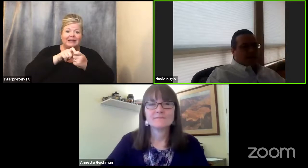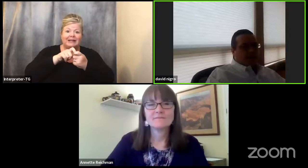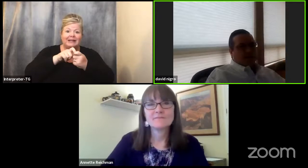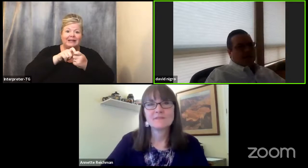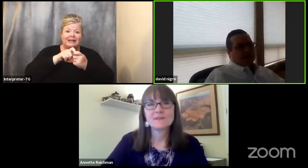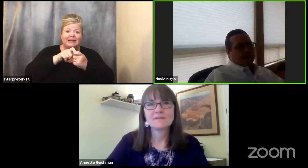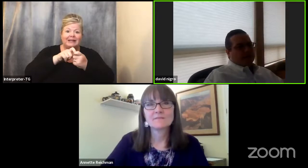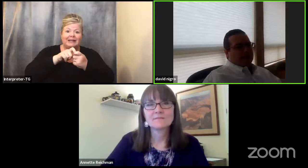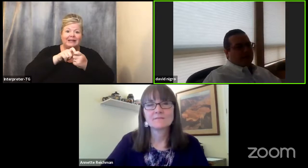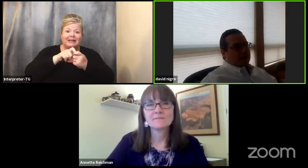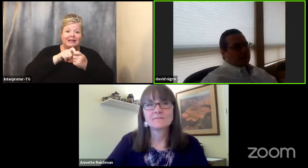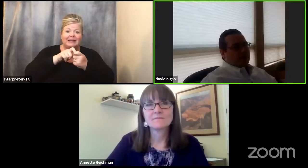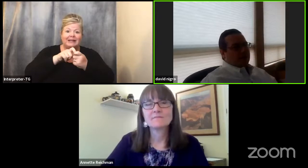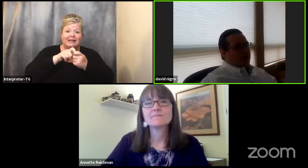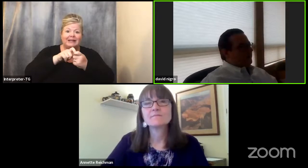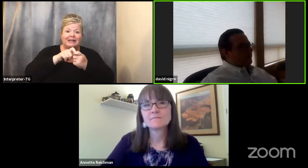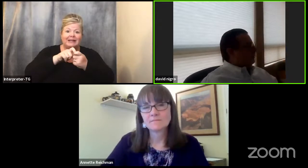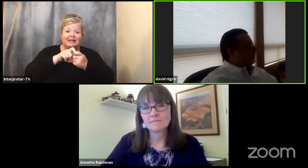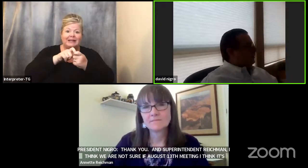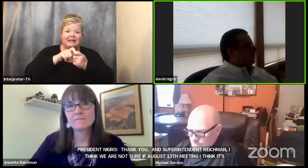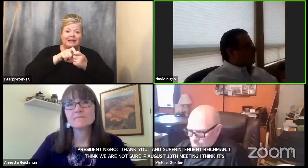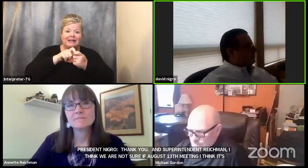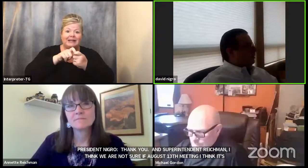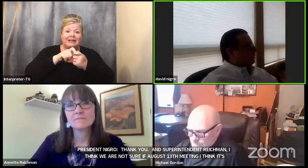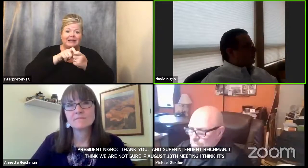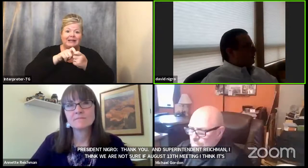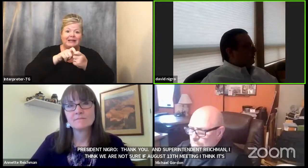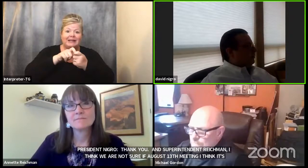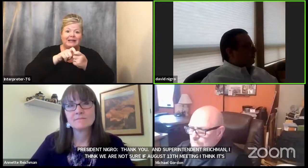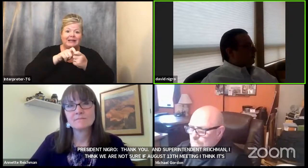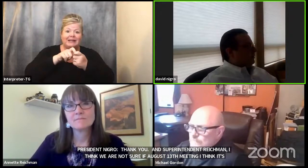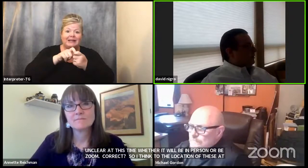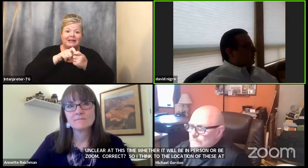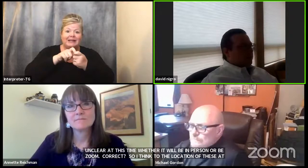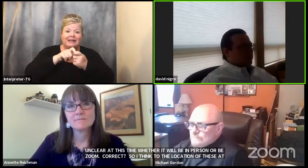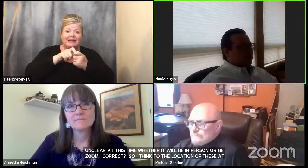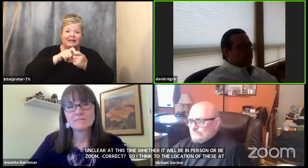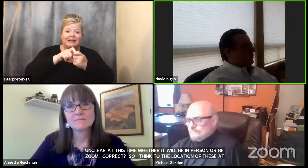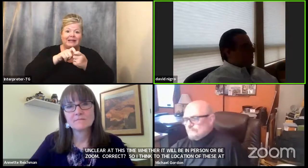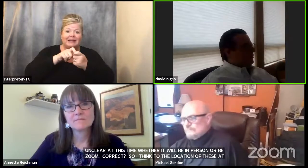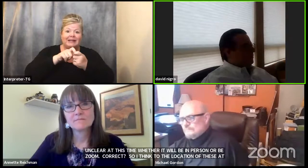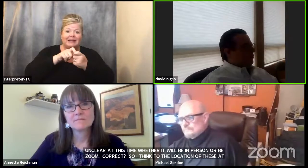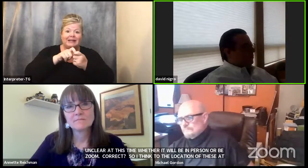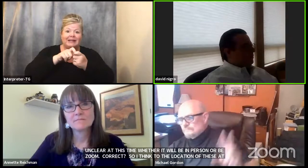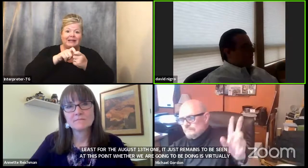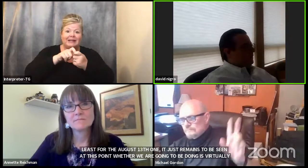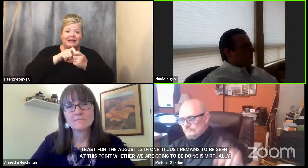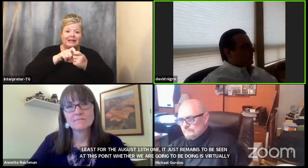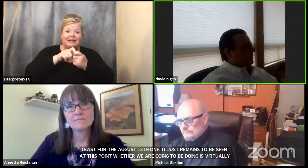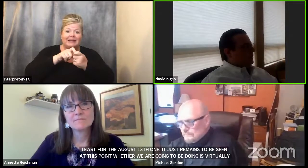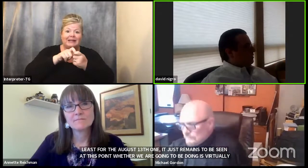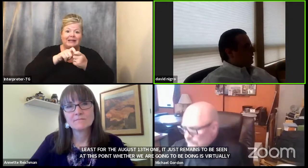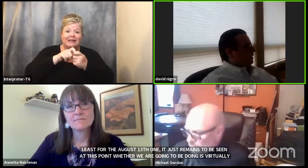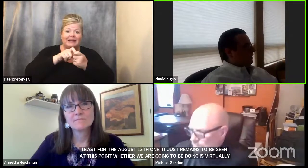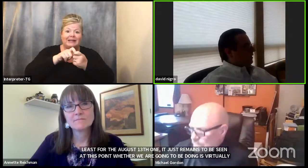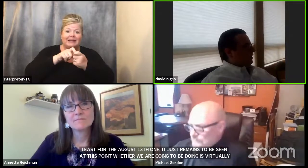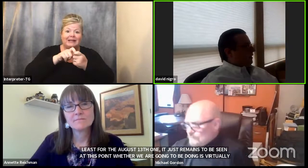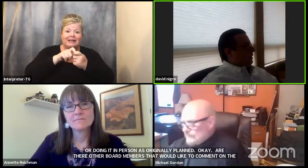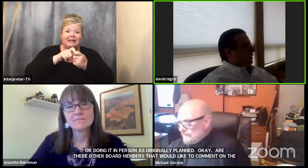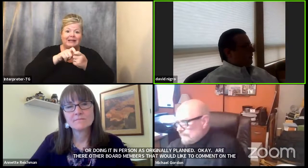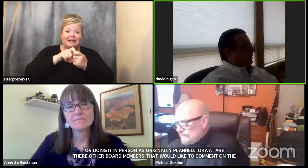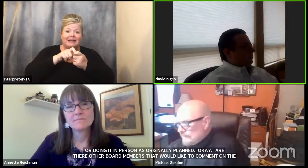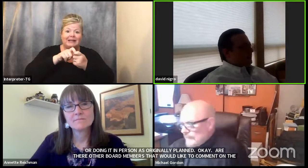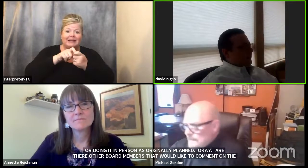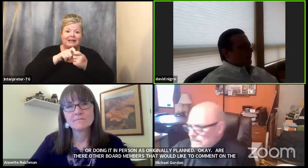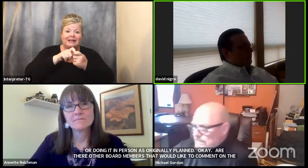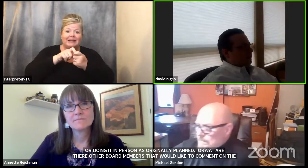And I don't see any. So if we could have a motion to approve these dates.